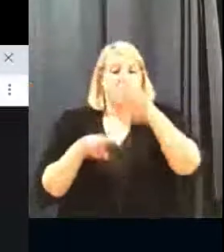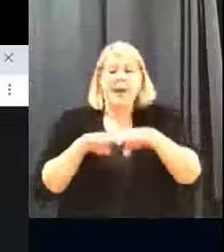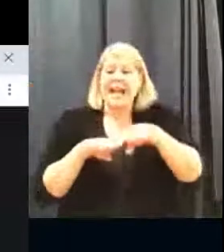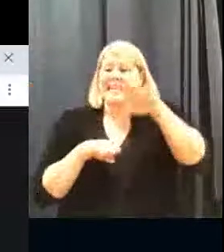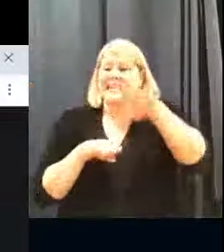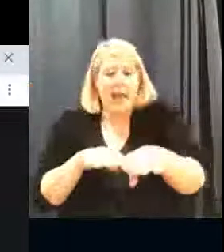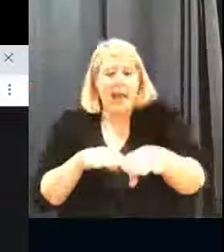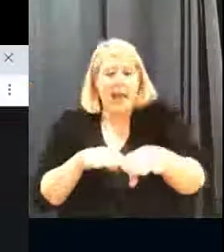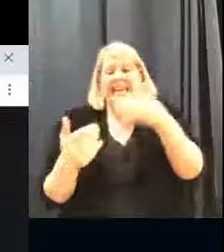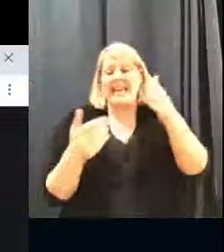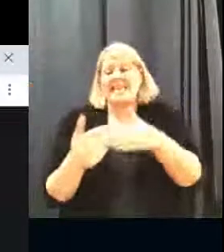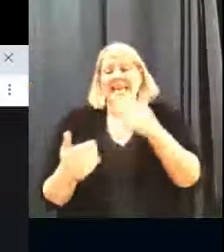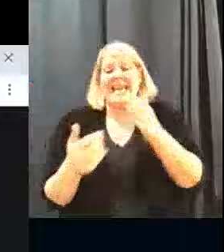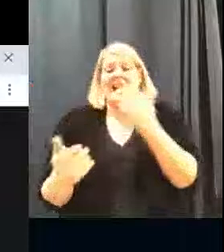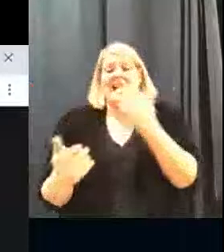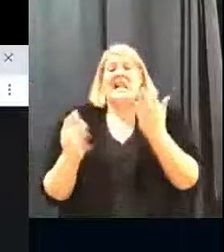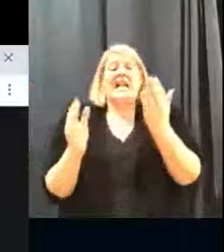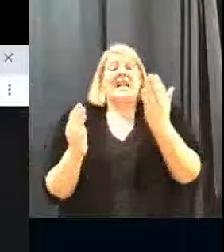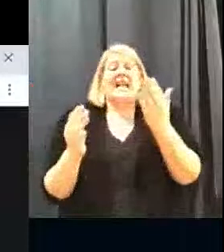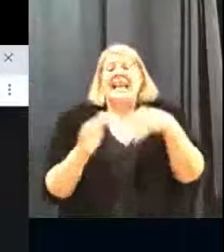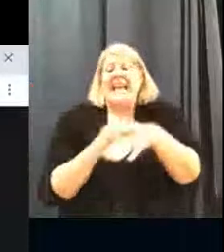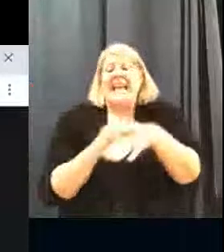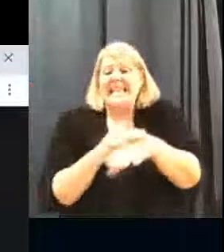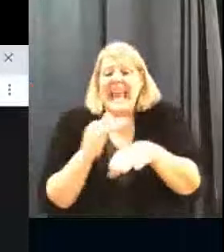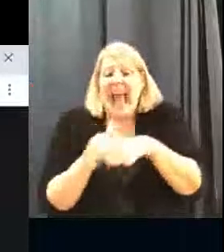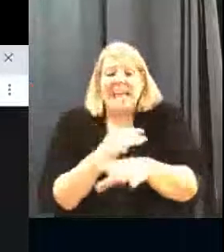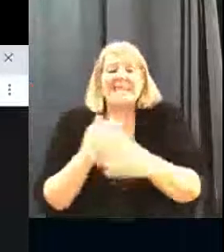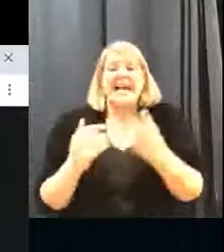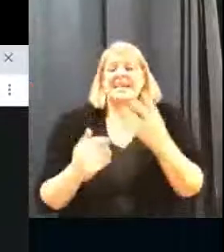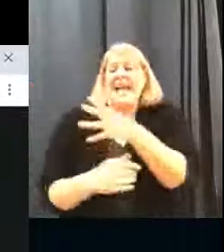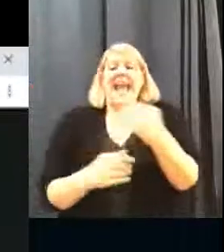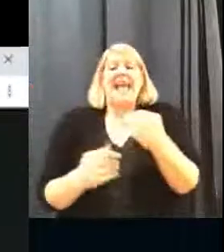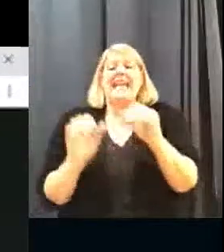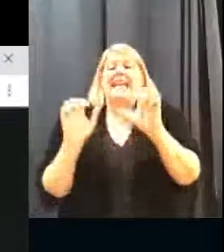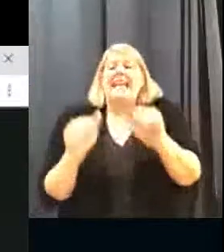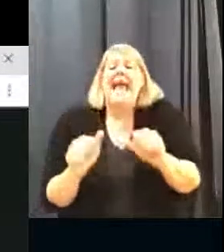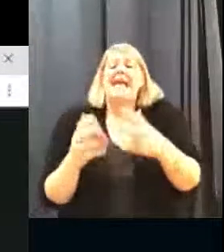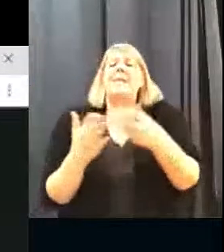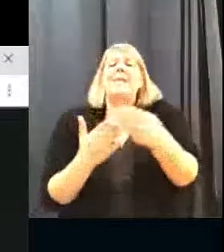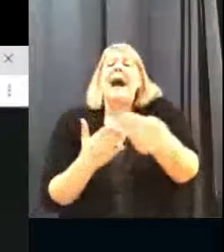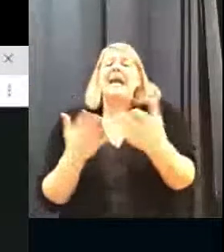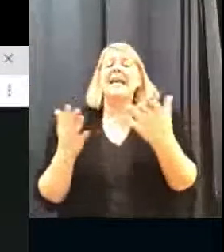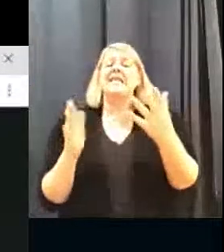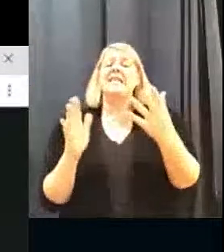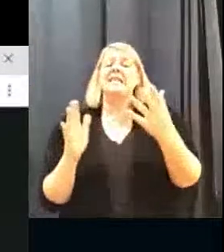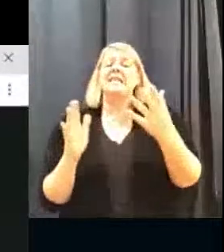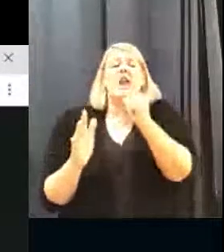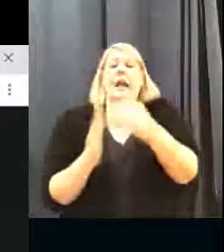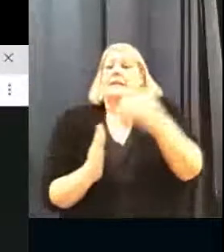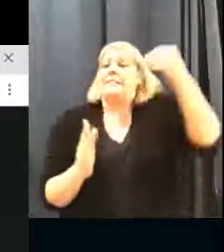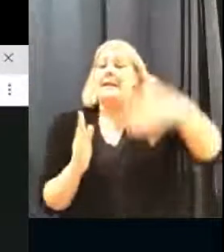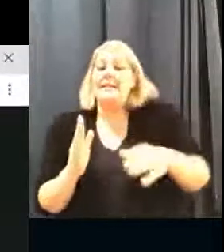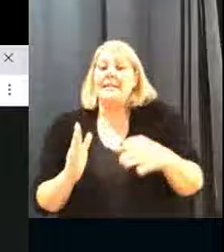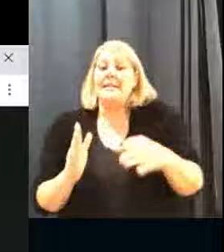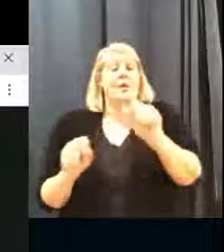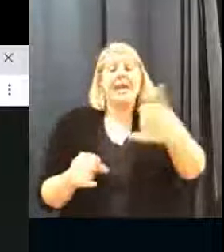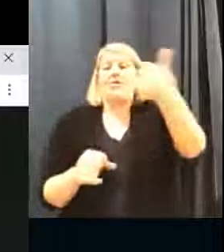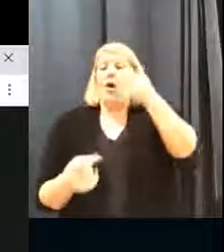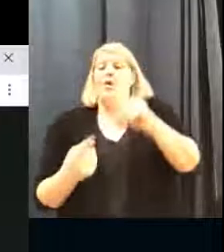convenient, affordable, and the most reliable way to train your staff. Just call us,